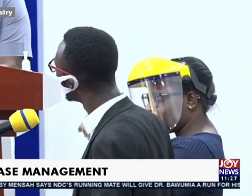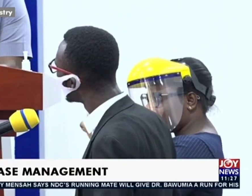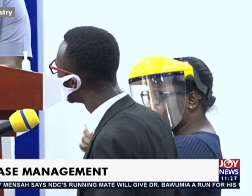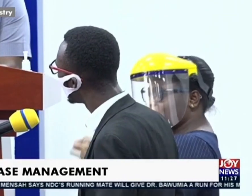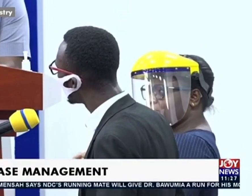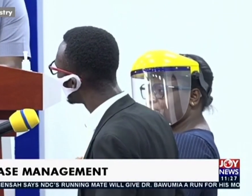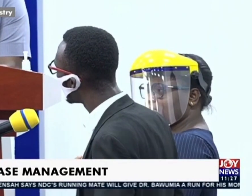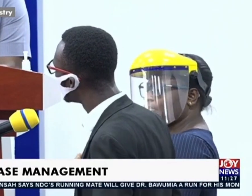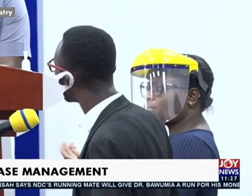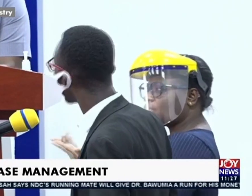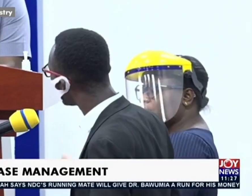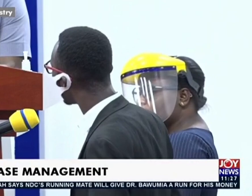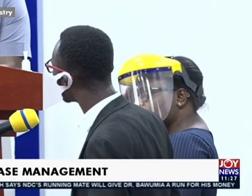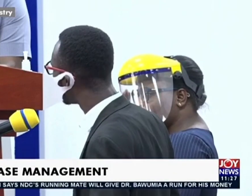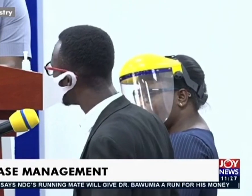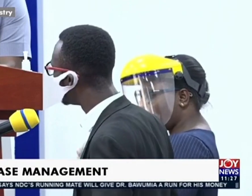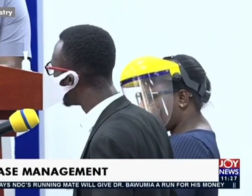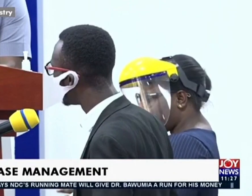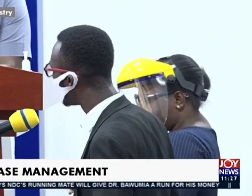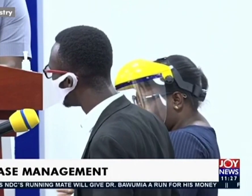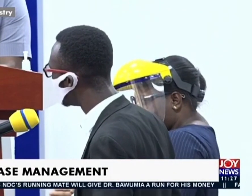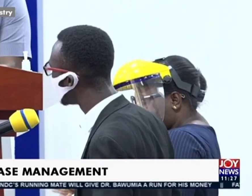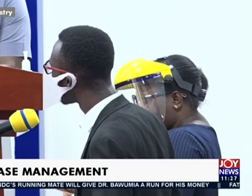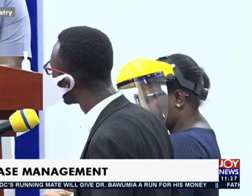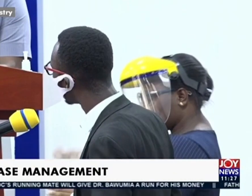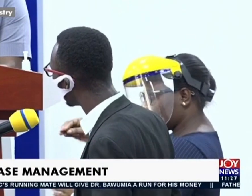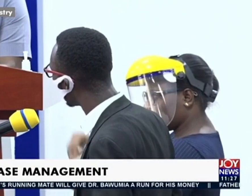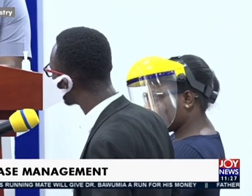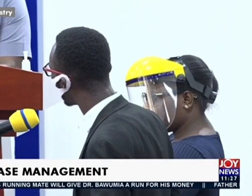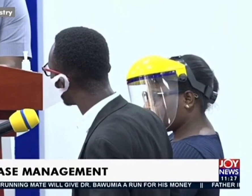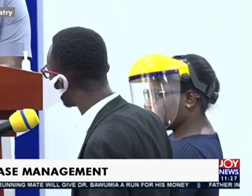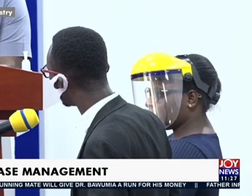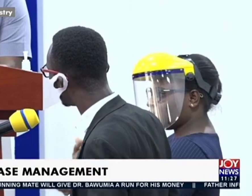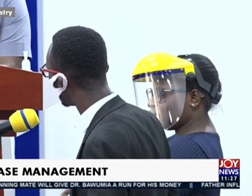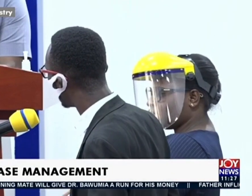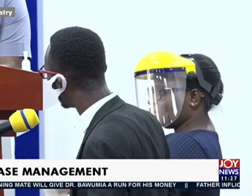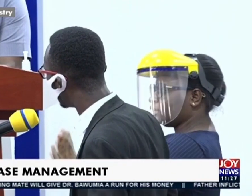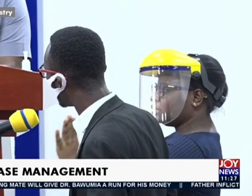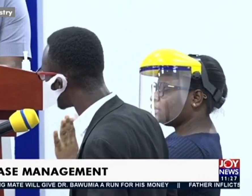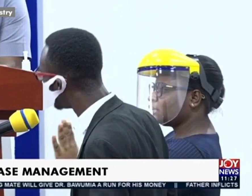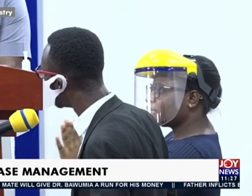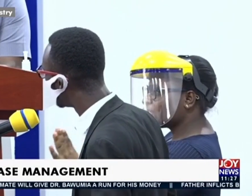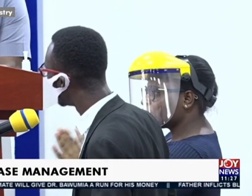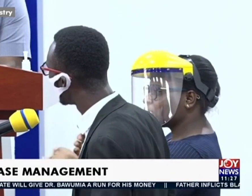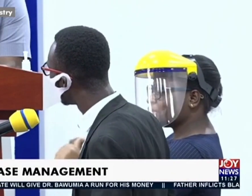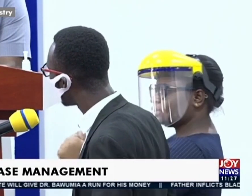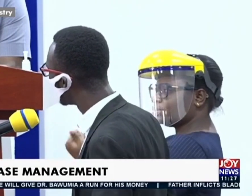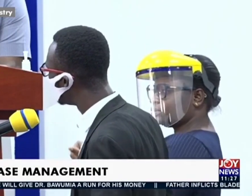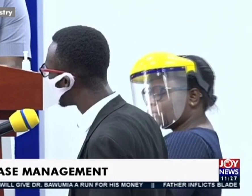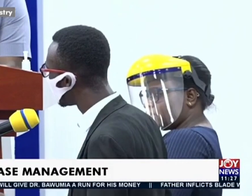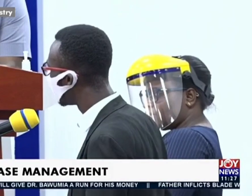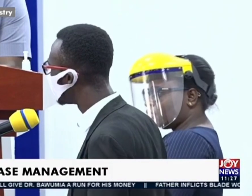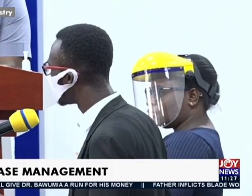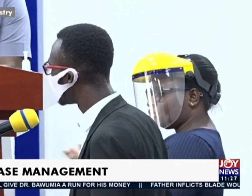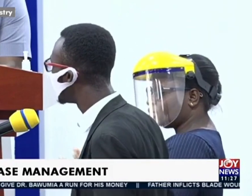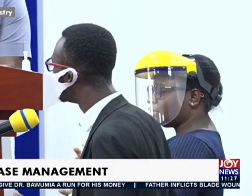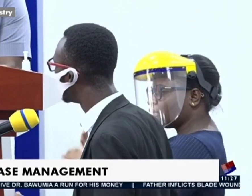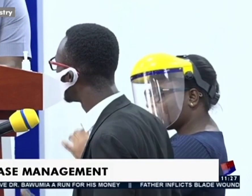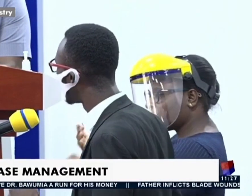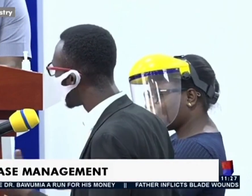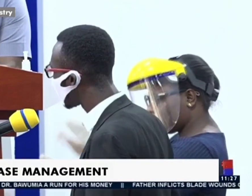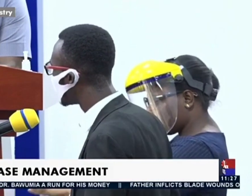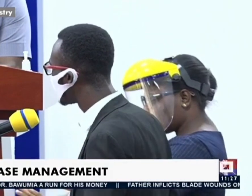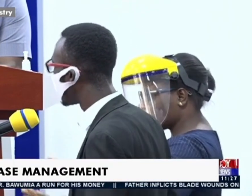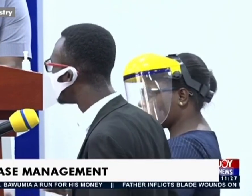se enhyehyɛ aba se betimi include Ghana Psychology Association omotimi ahwe no nso so